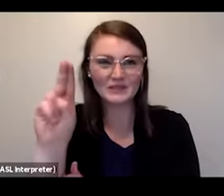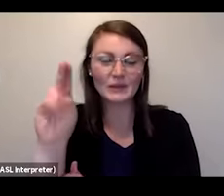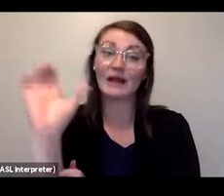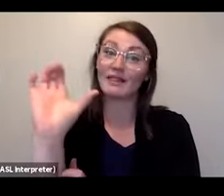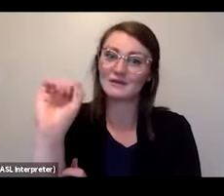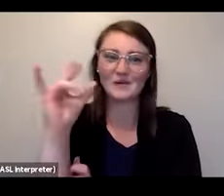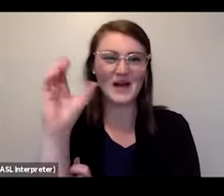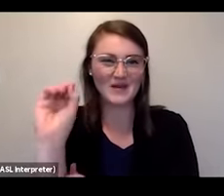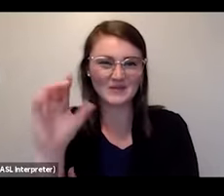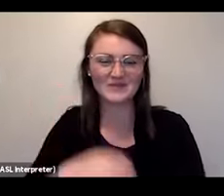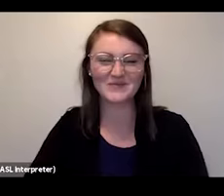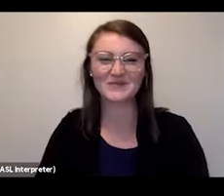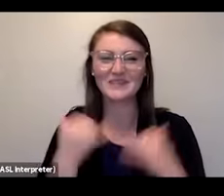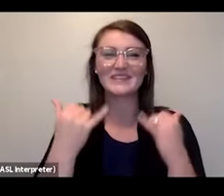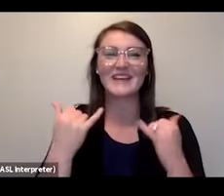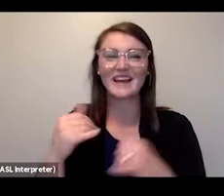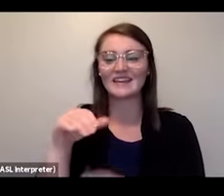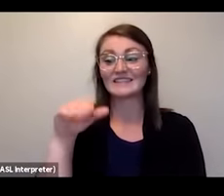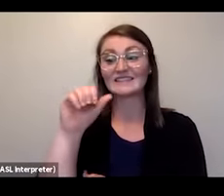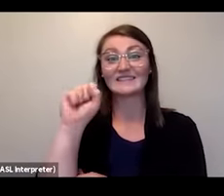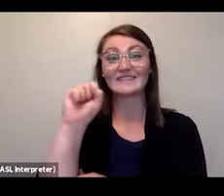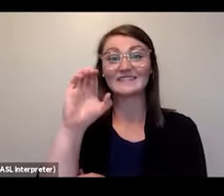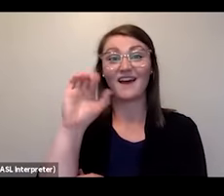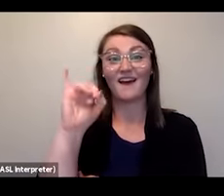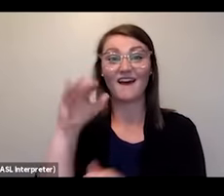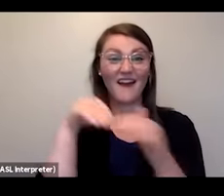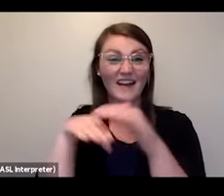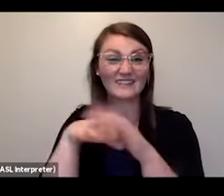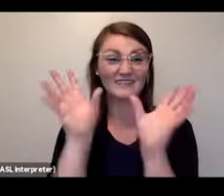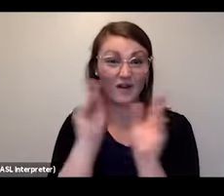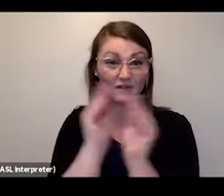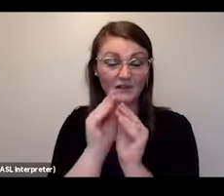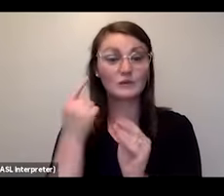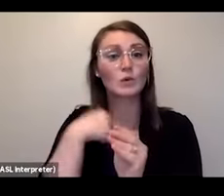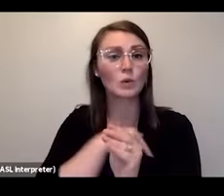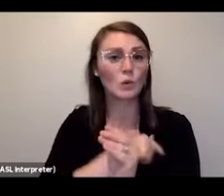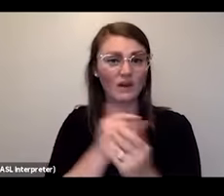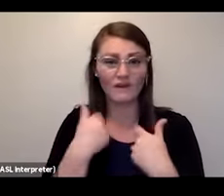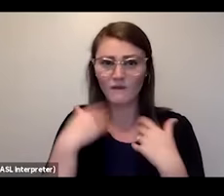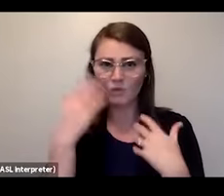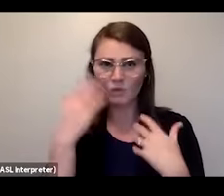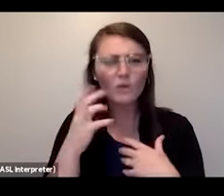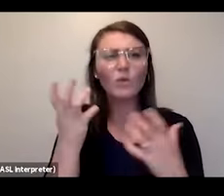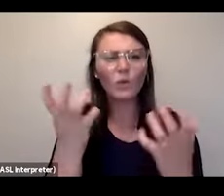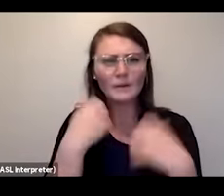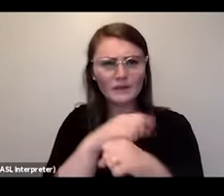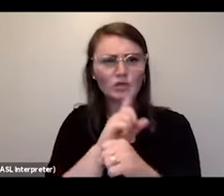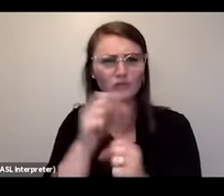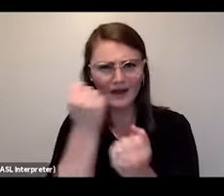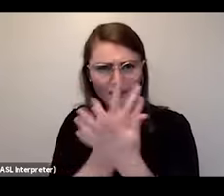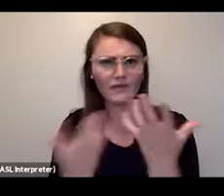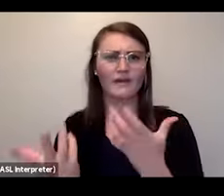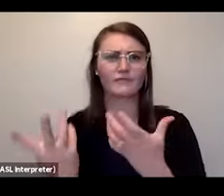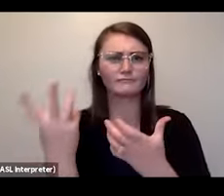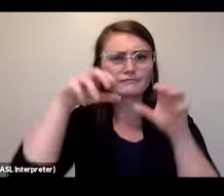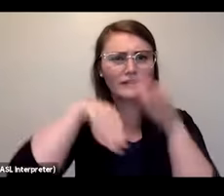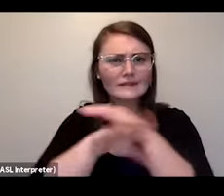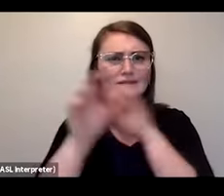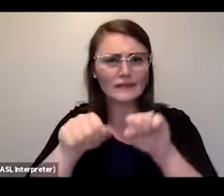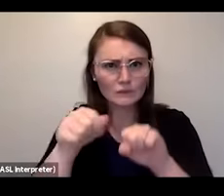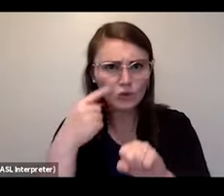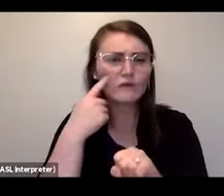Today's SciAccess Conference is dedicated to promoting disability inclusion and diversity within science, technology,